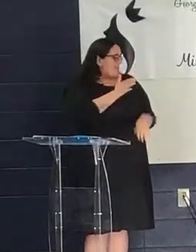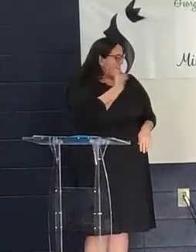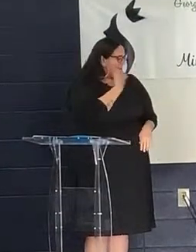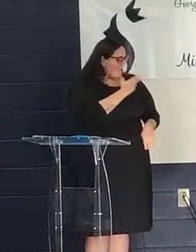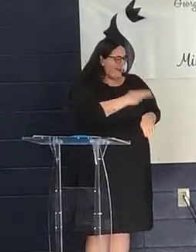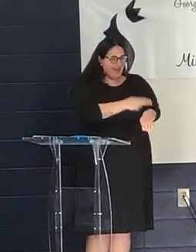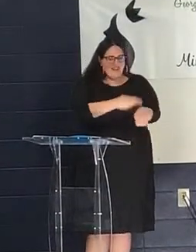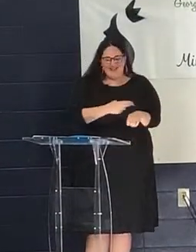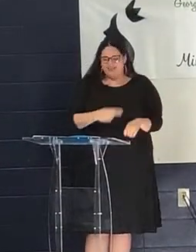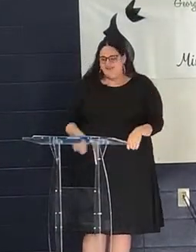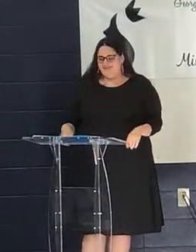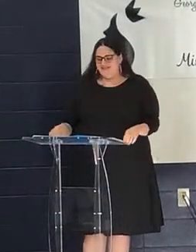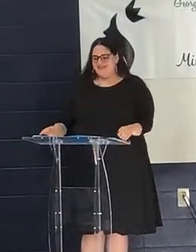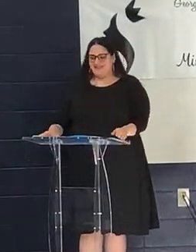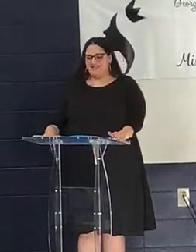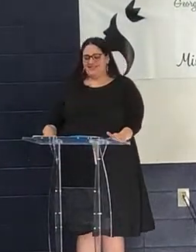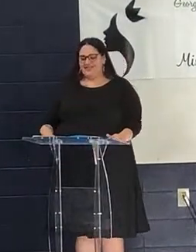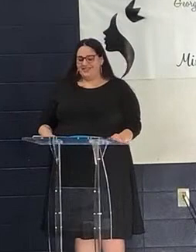Give her a hand. Thank you, Hannah.